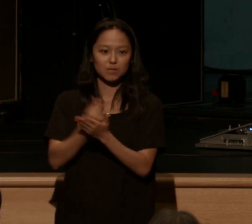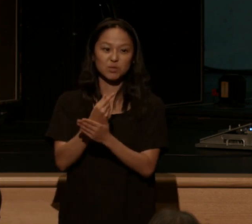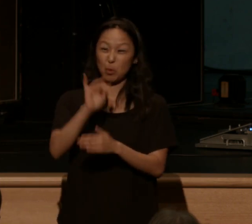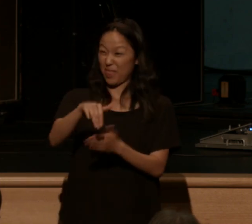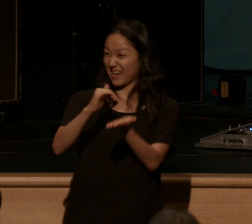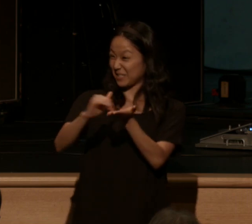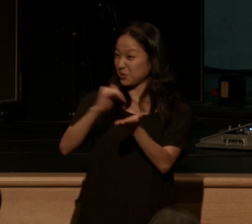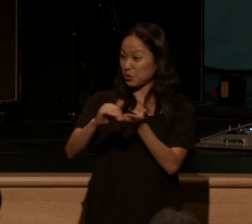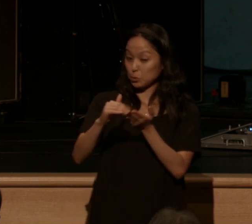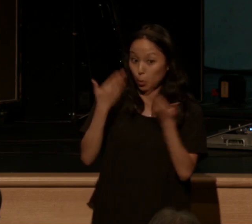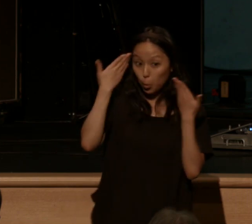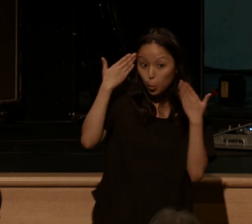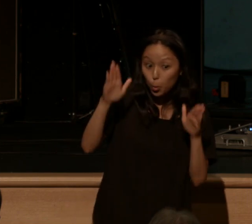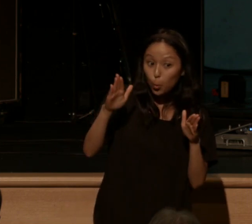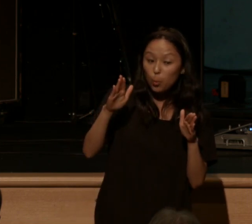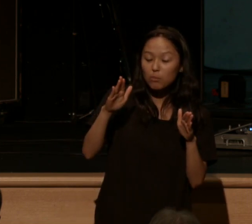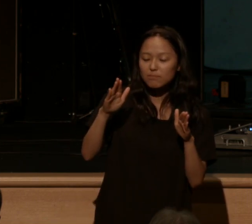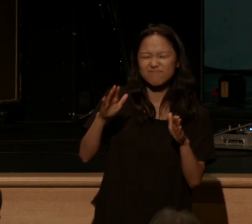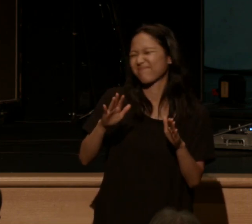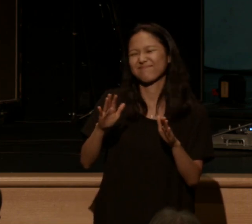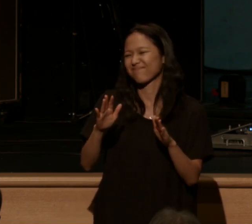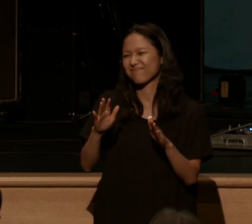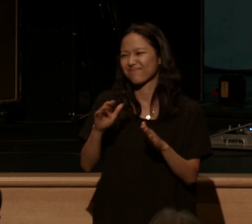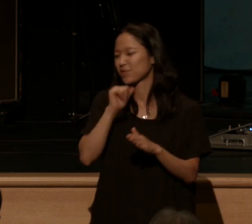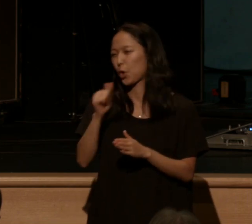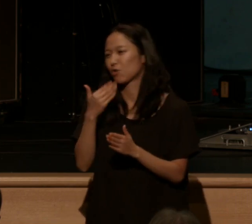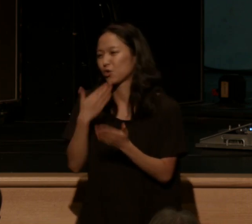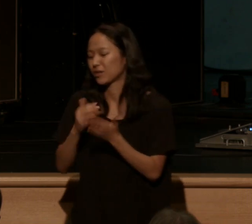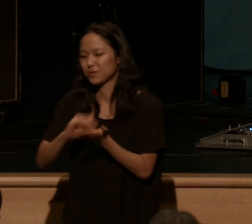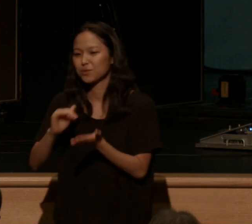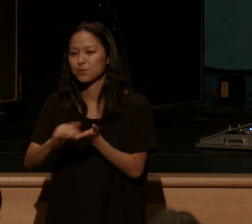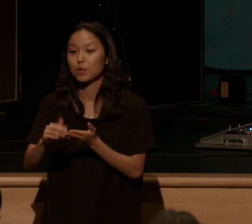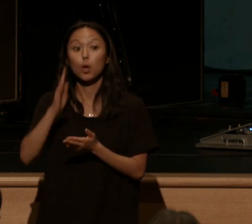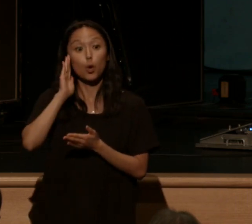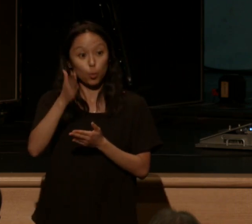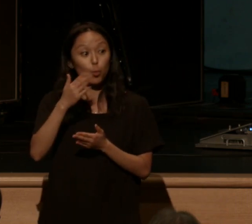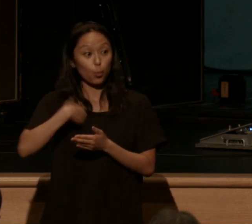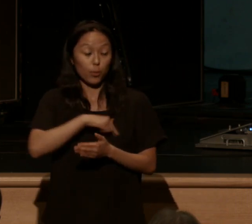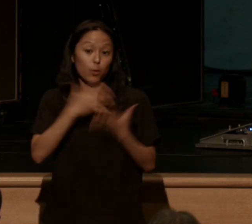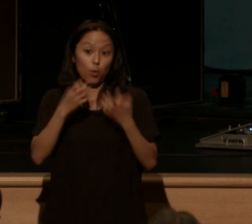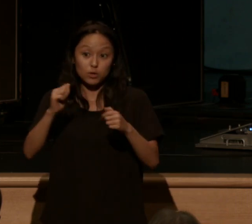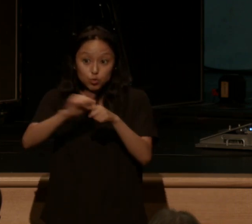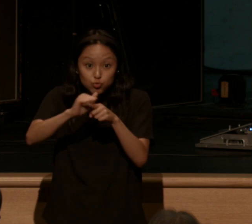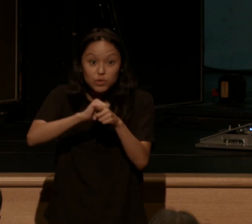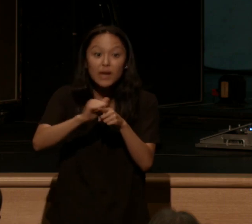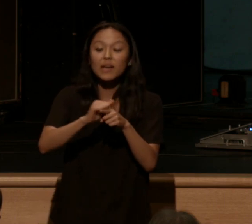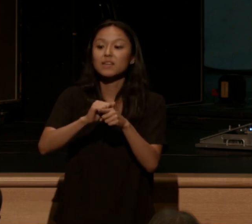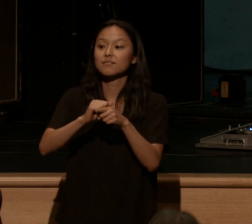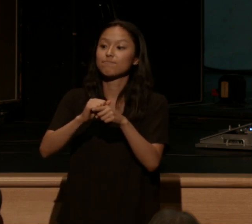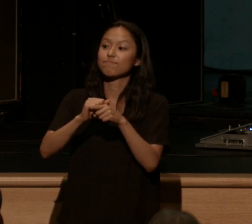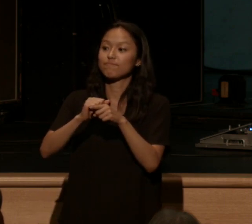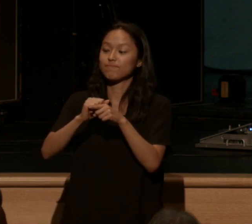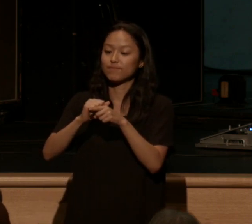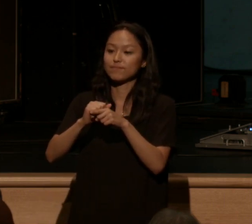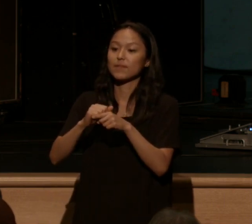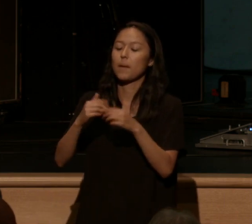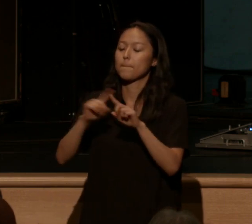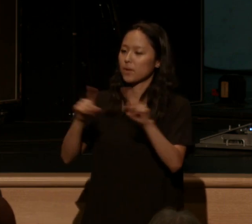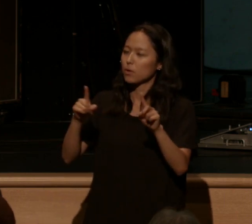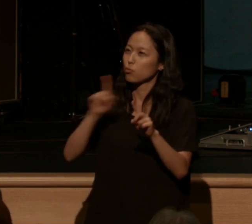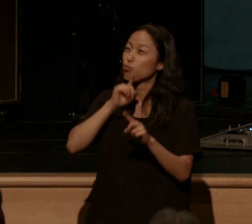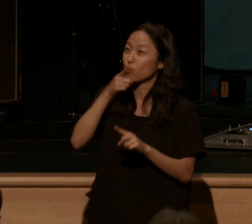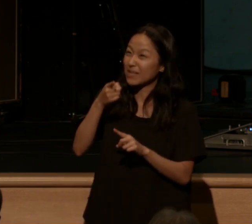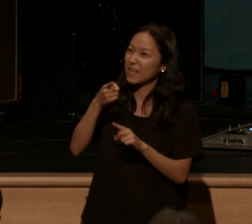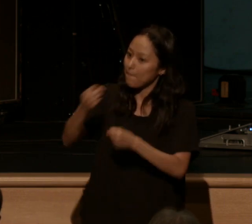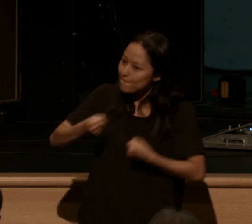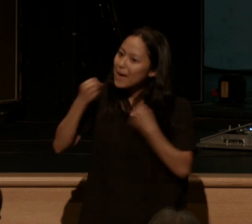needs to be thrown out as well. All for training, all for equipping. We do that, and we're trying to do that more and more and more. But the reality is, again, it's the power of the Holy Spirit that he